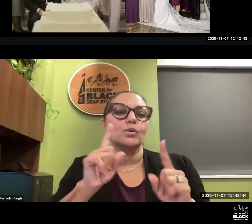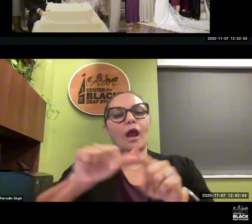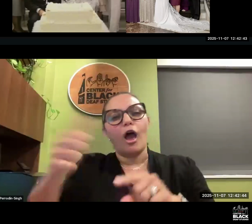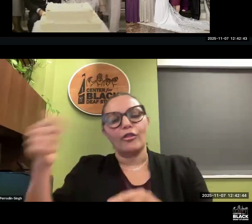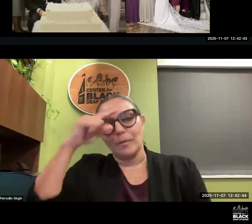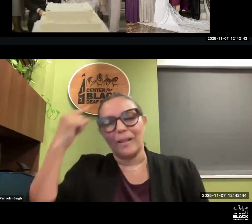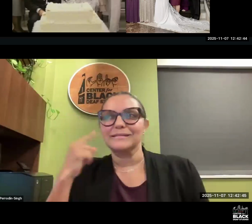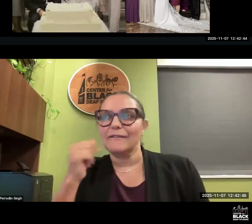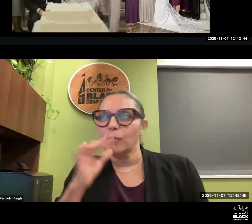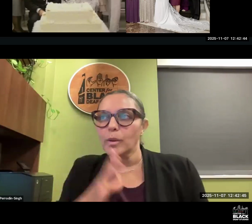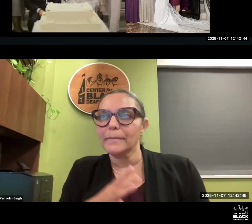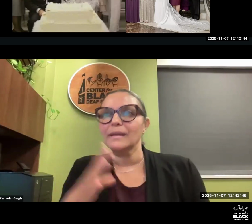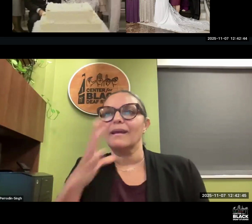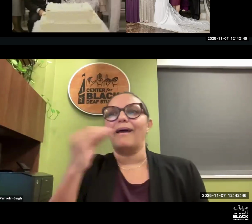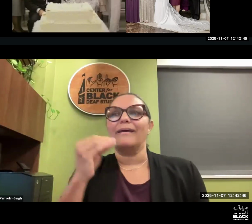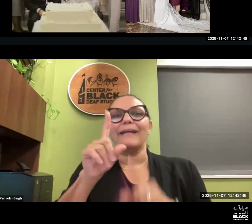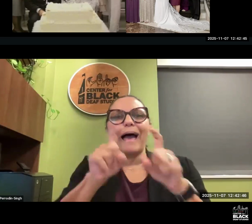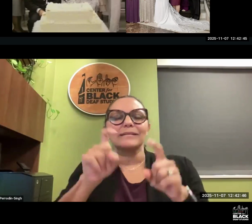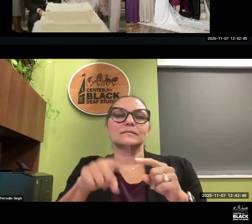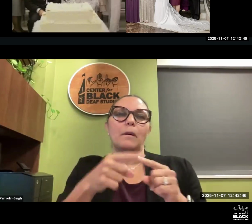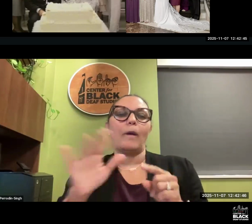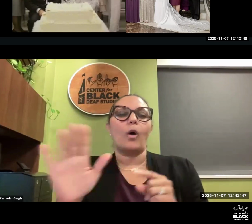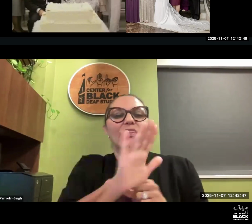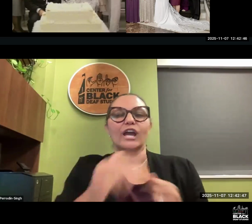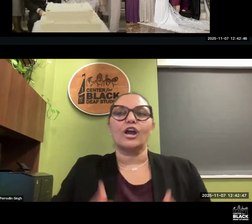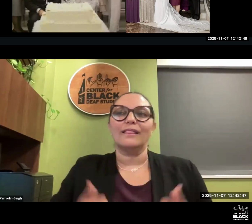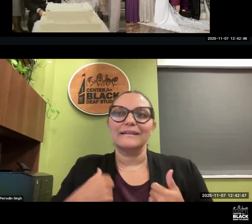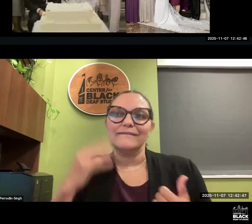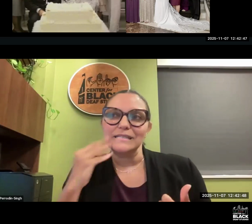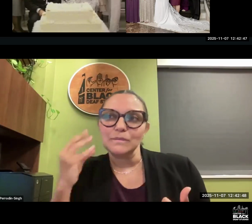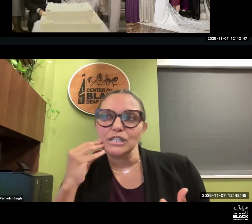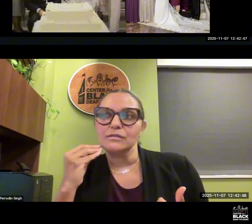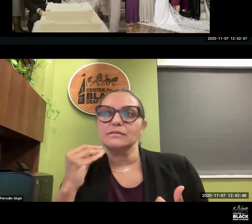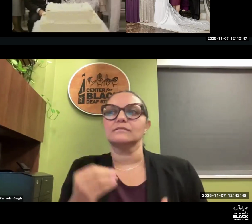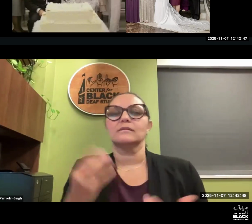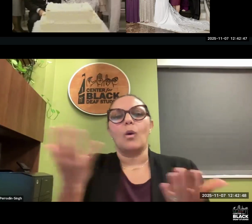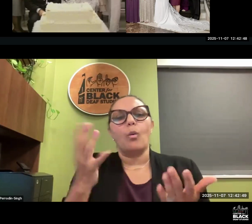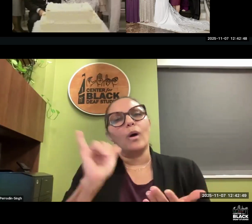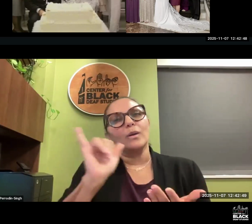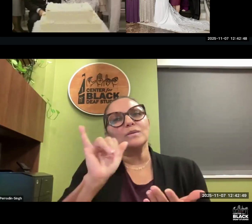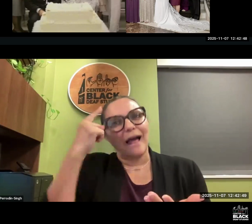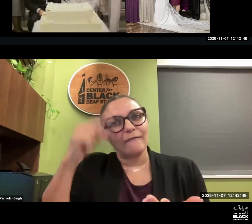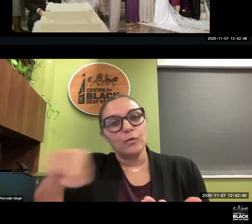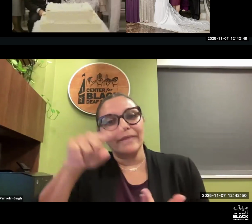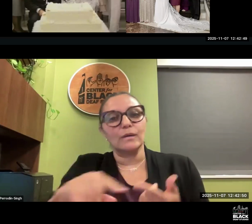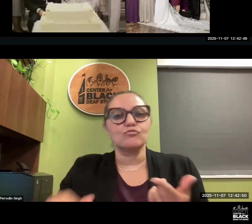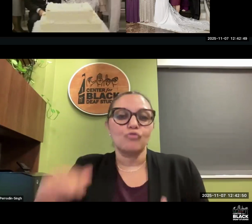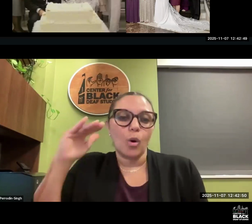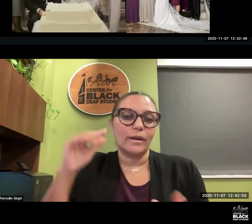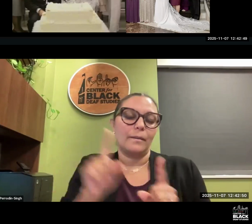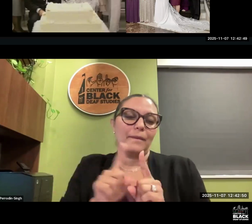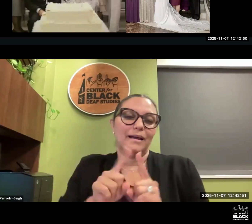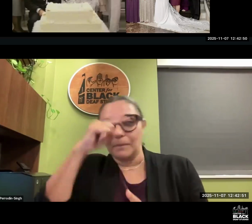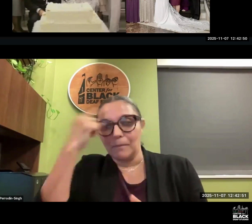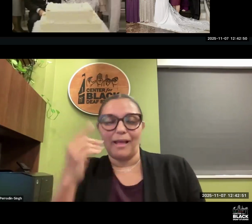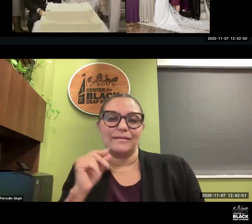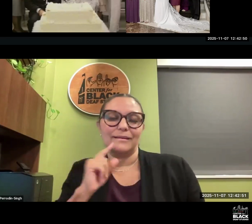stories. And I think it's important. I hope to continue this research, continue to interview Black deaf women and